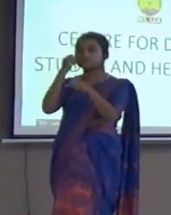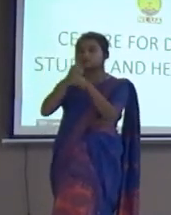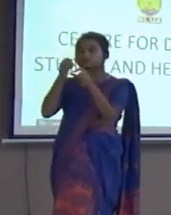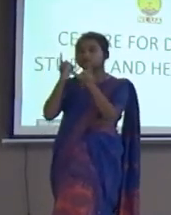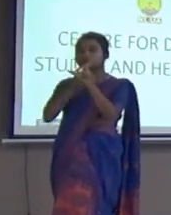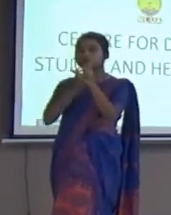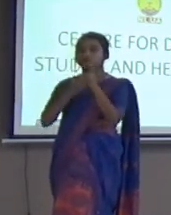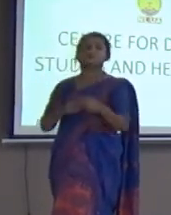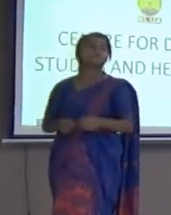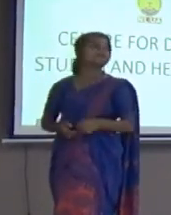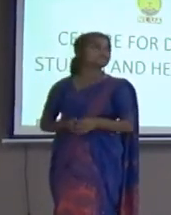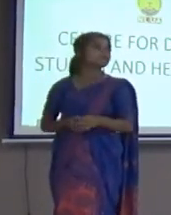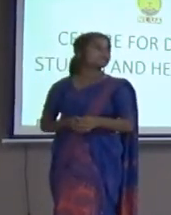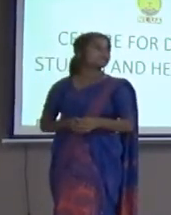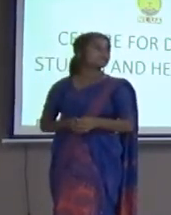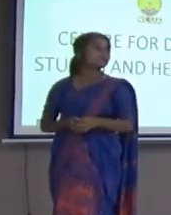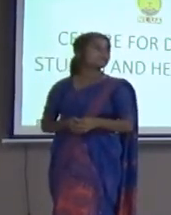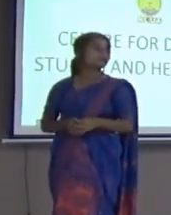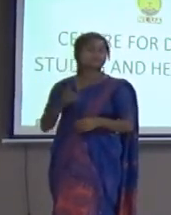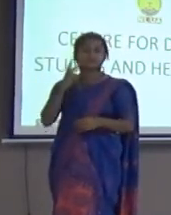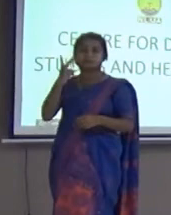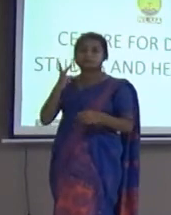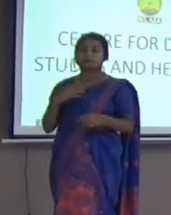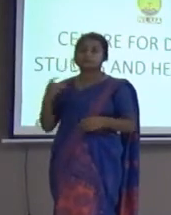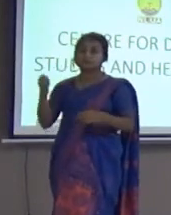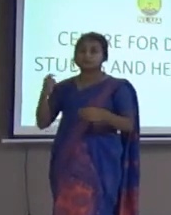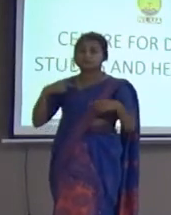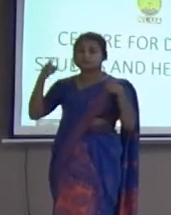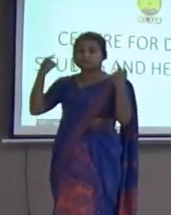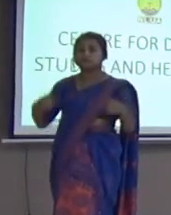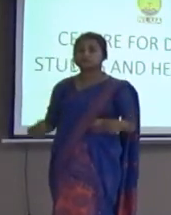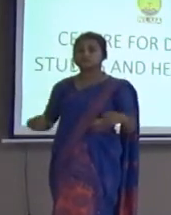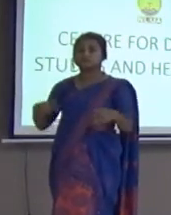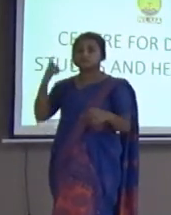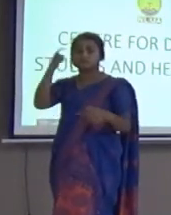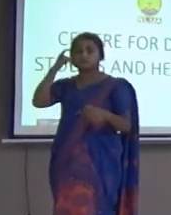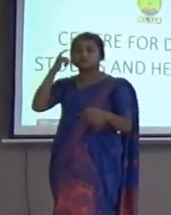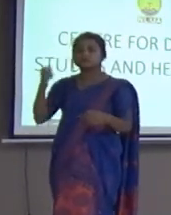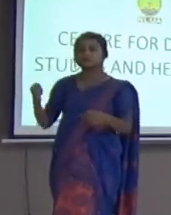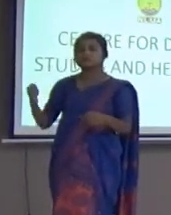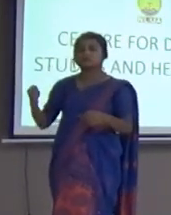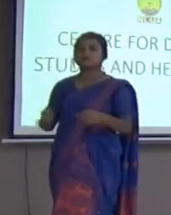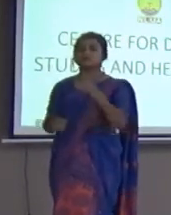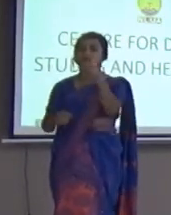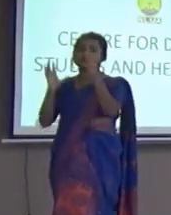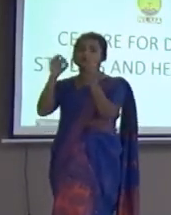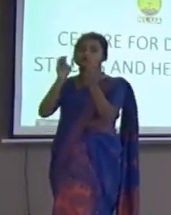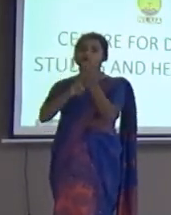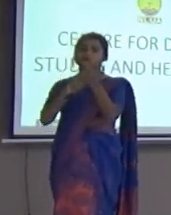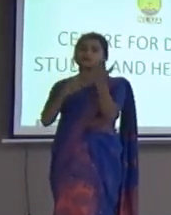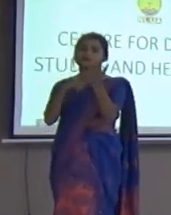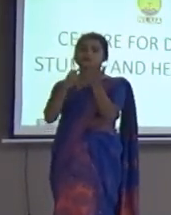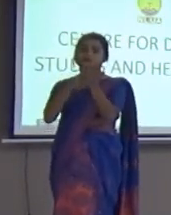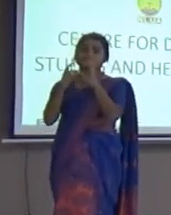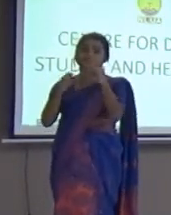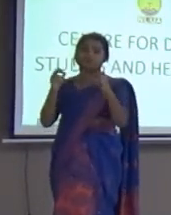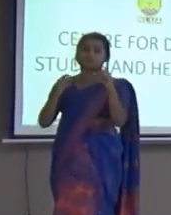faculties. Because she is in full control of her body and mind. These are issues, I'm